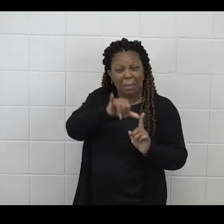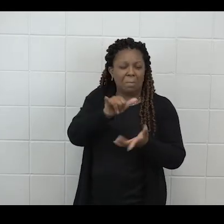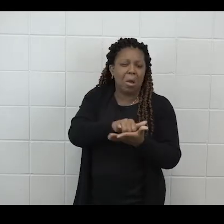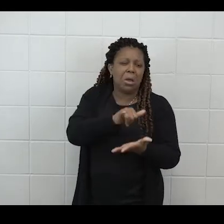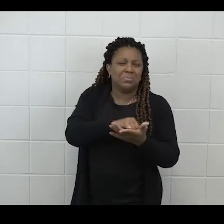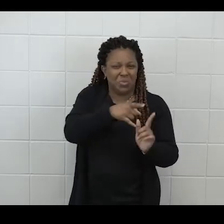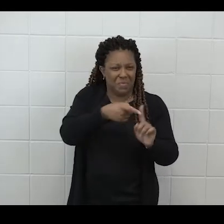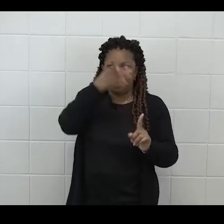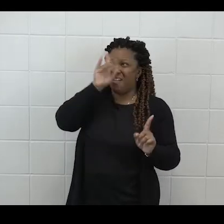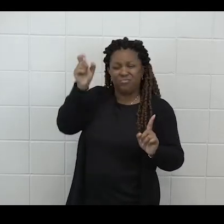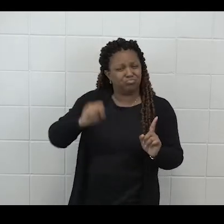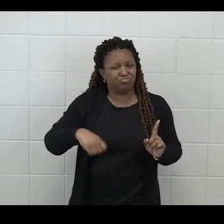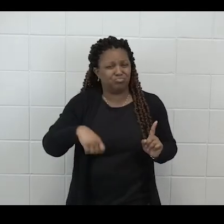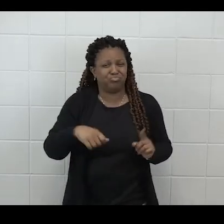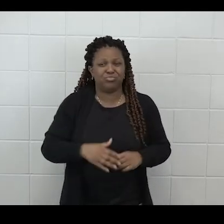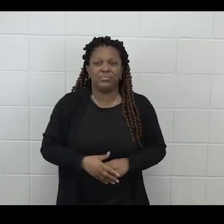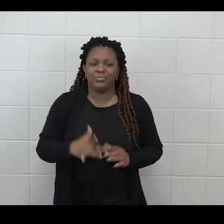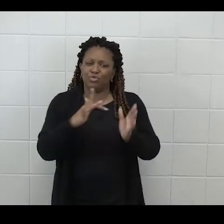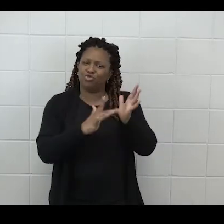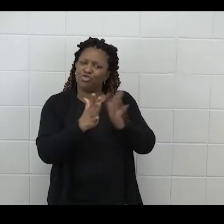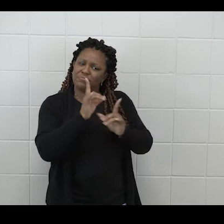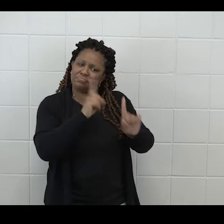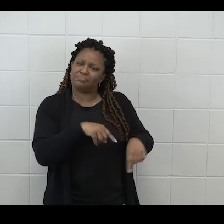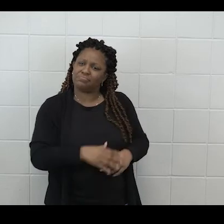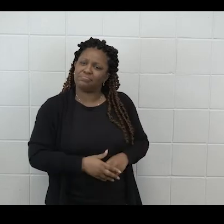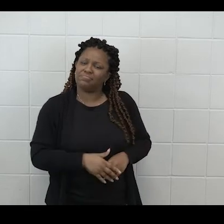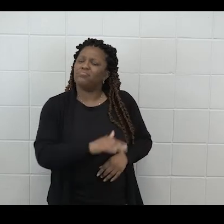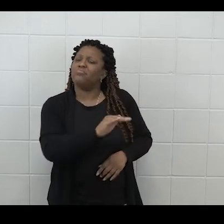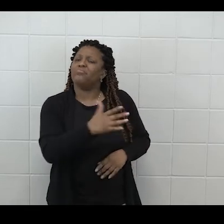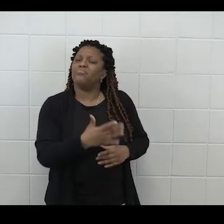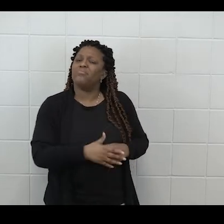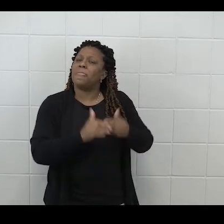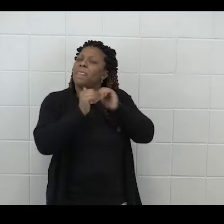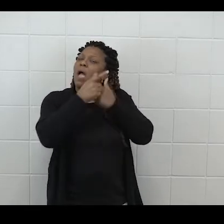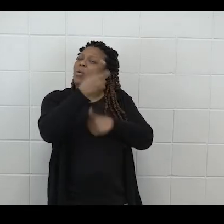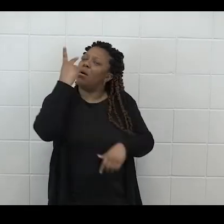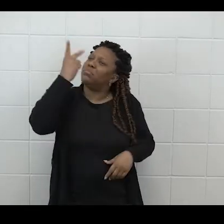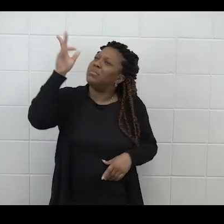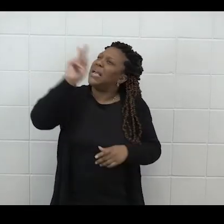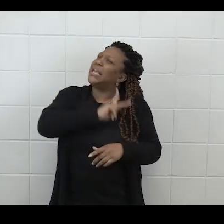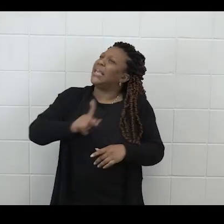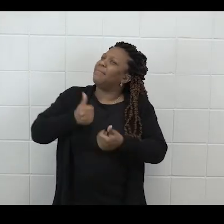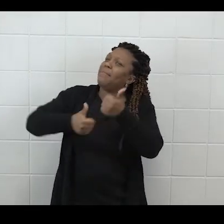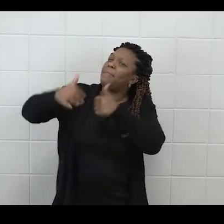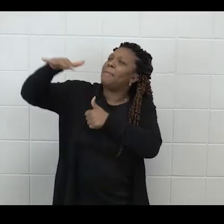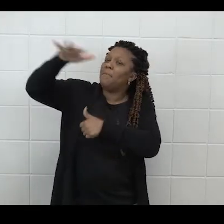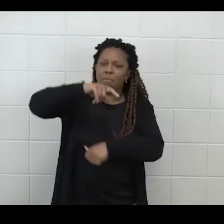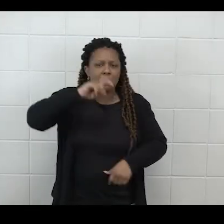Jesus answered them, "Very truly I tell you, no one can see the kingdom of God without being born from